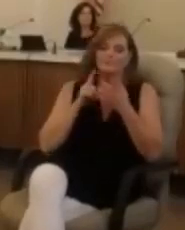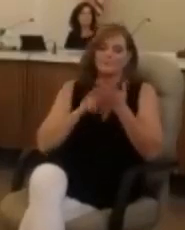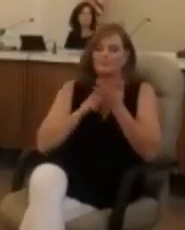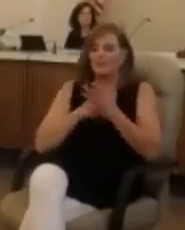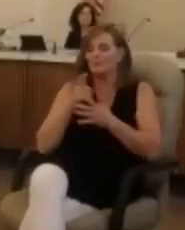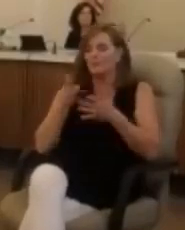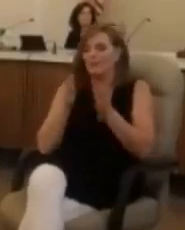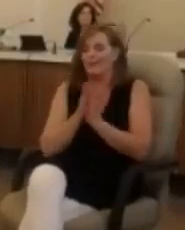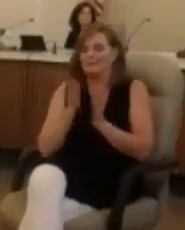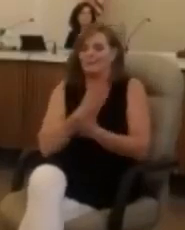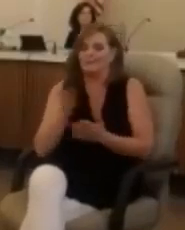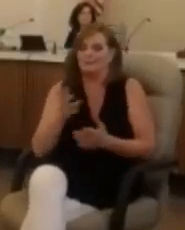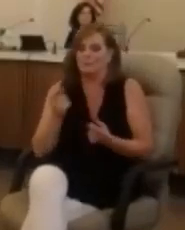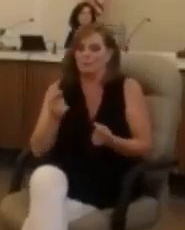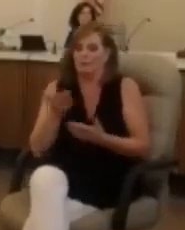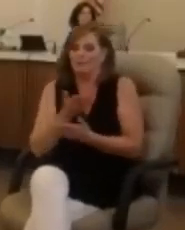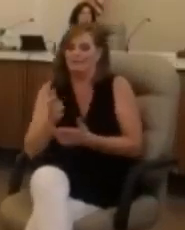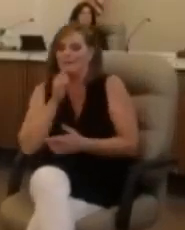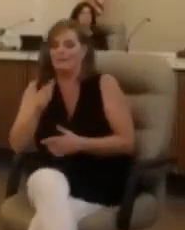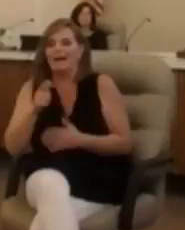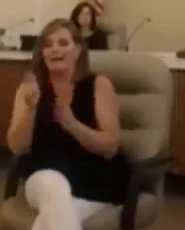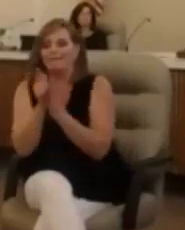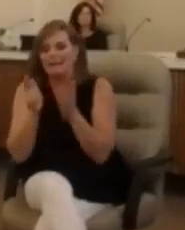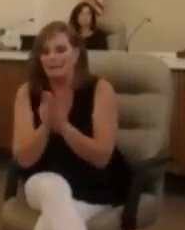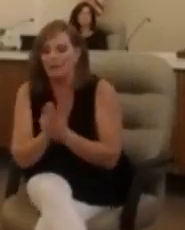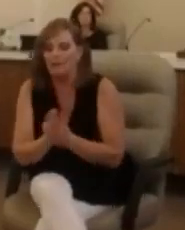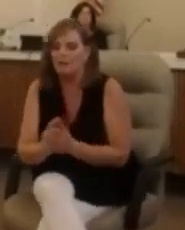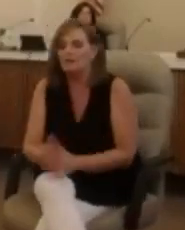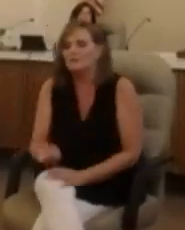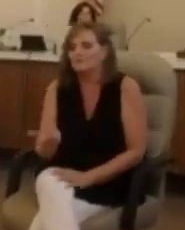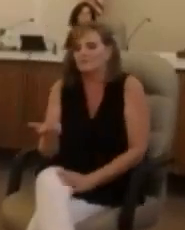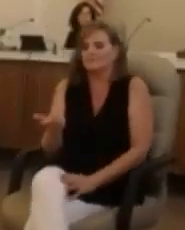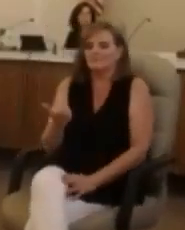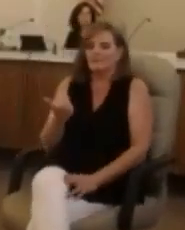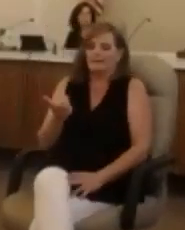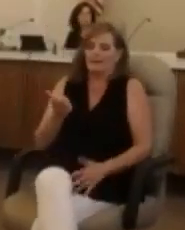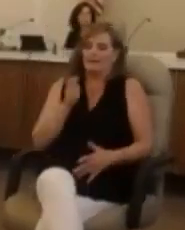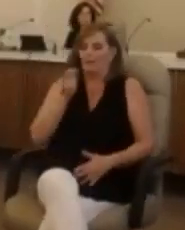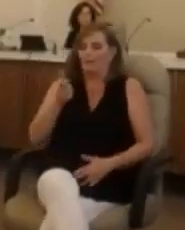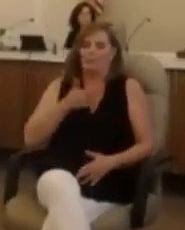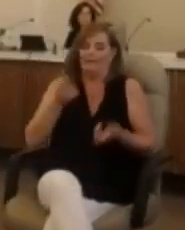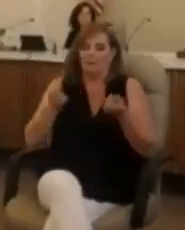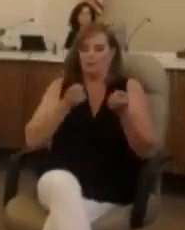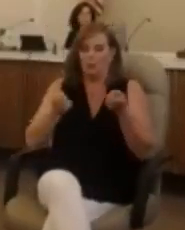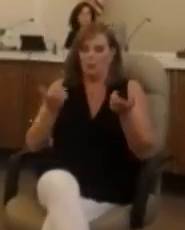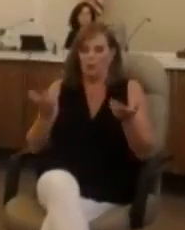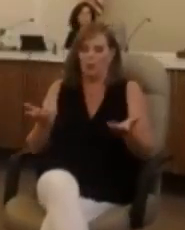things that are not legal. That's not in our purview or not.